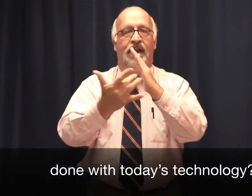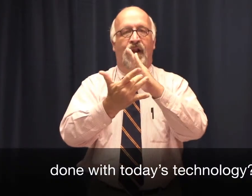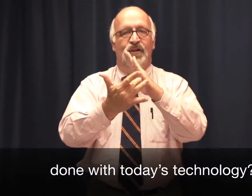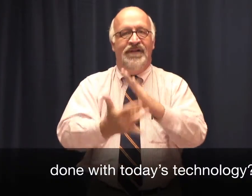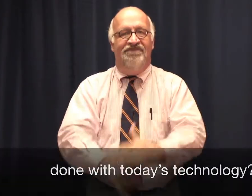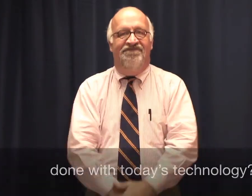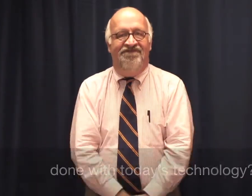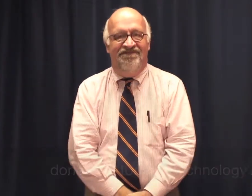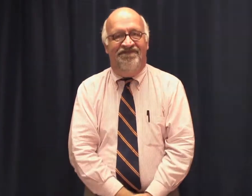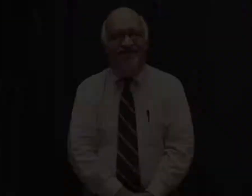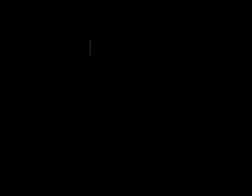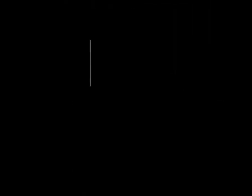technology?